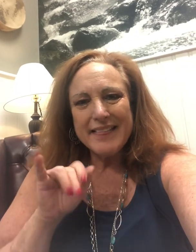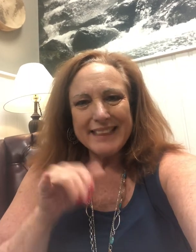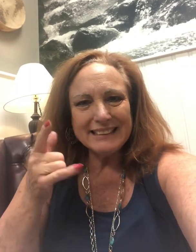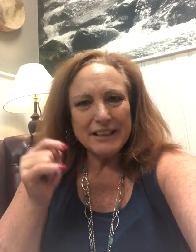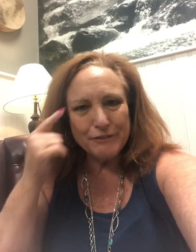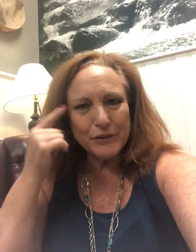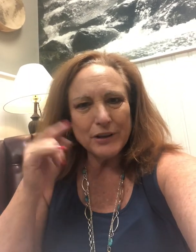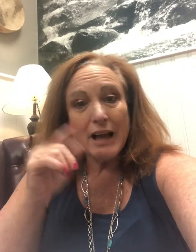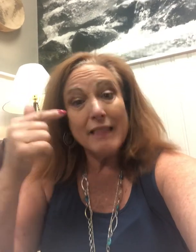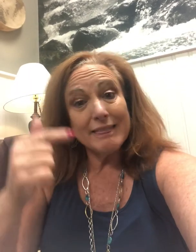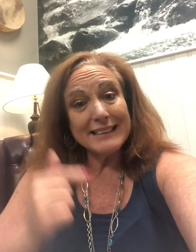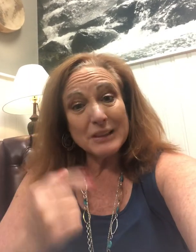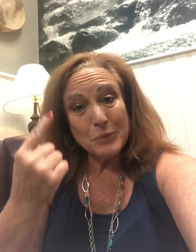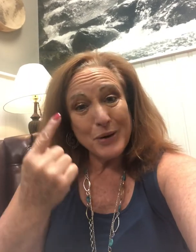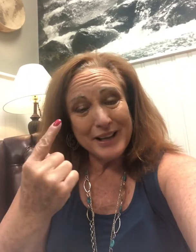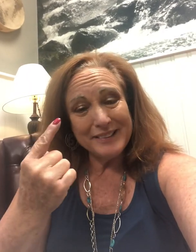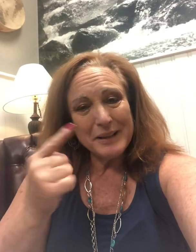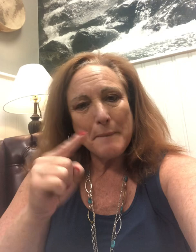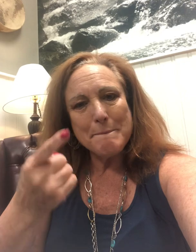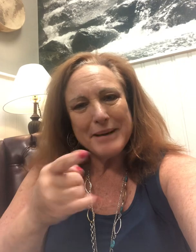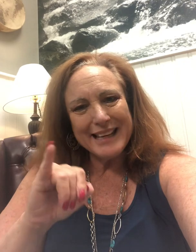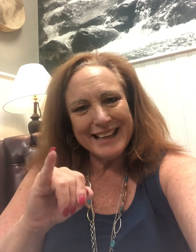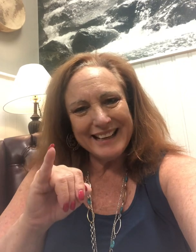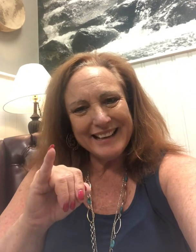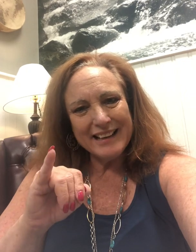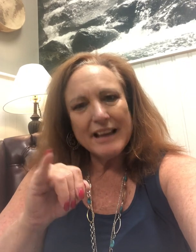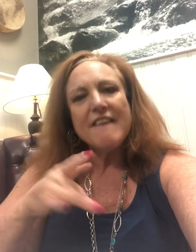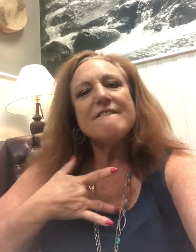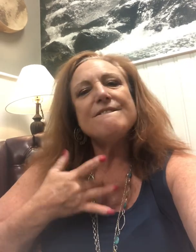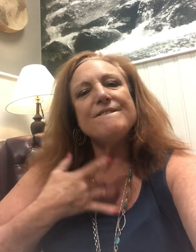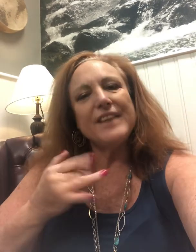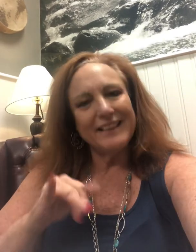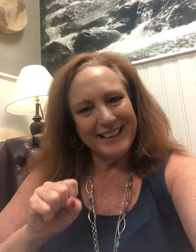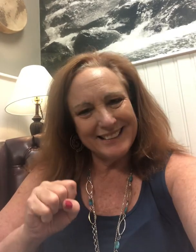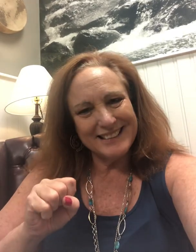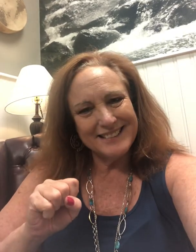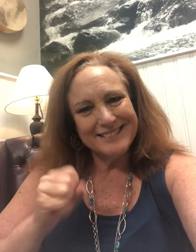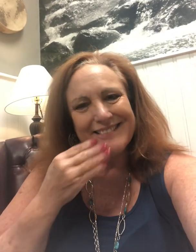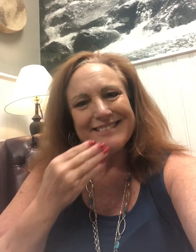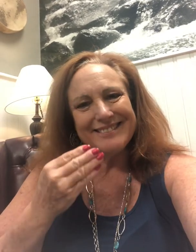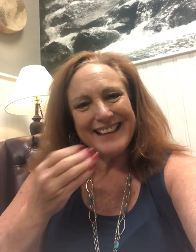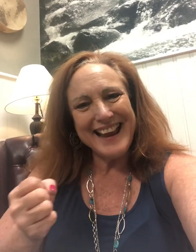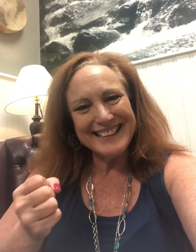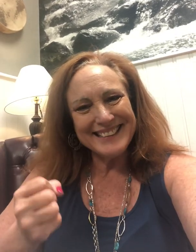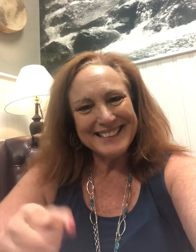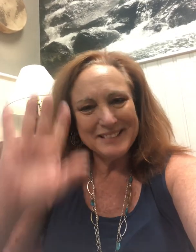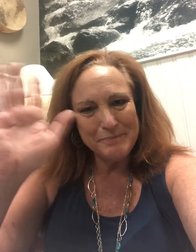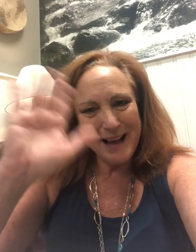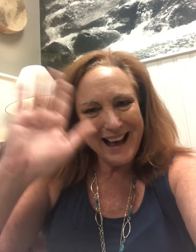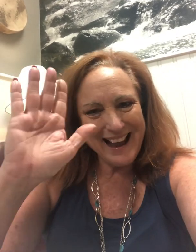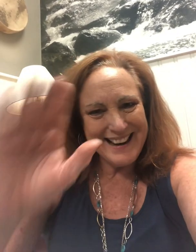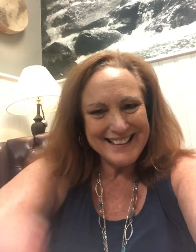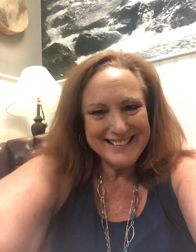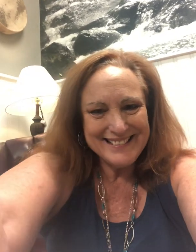that's it for lesson 1, beginning feelings. Thanks. Bye.